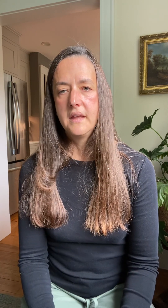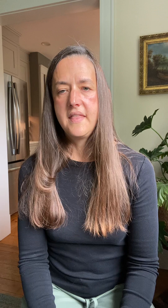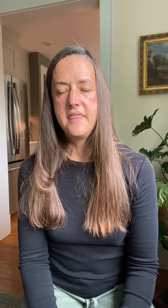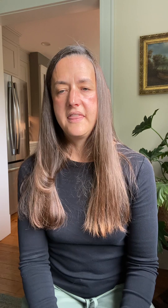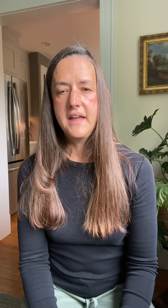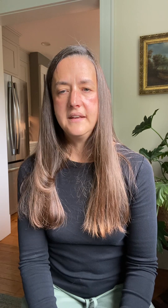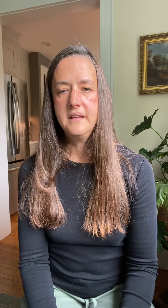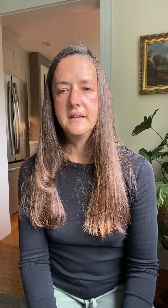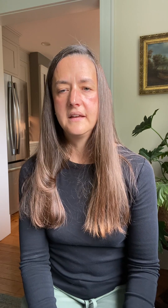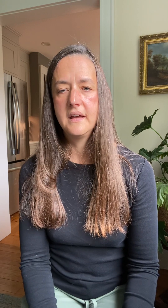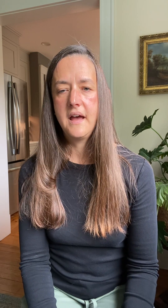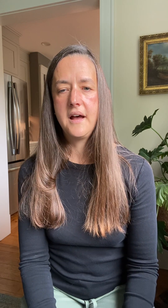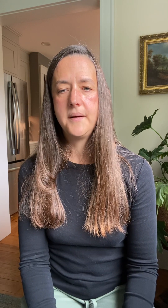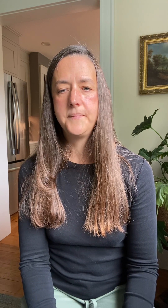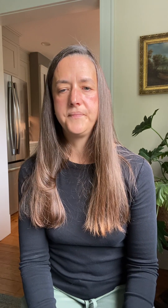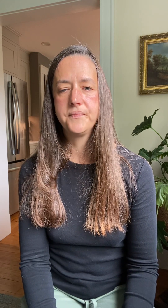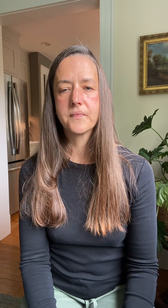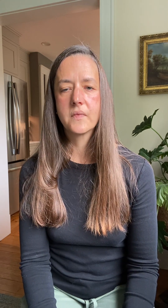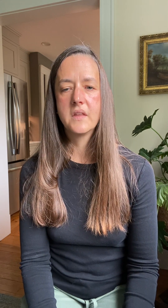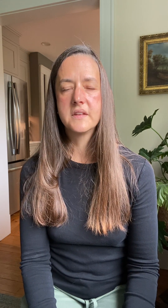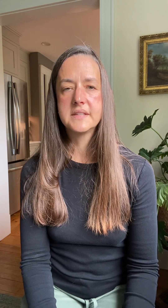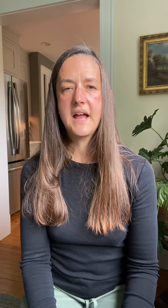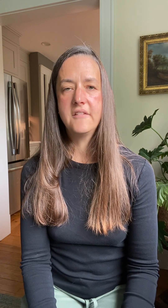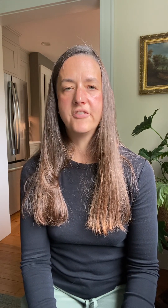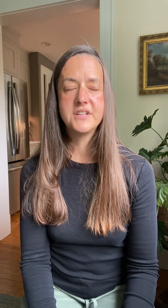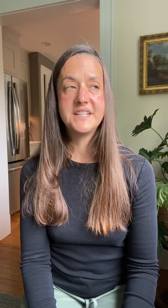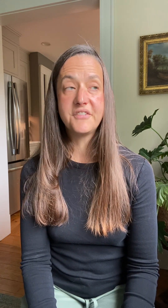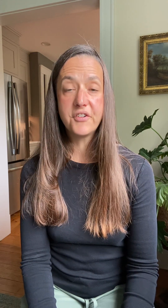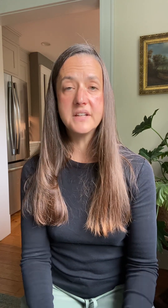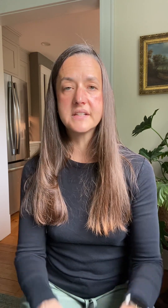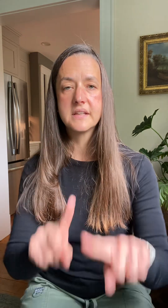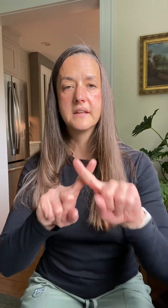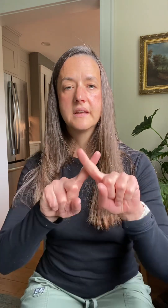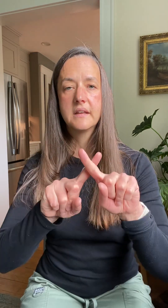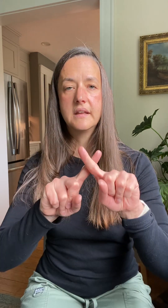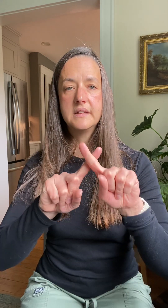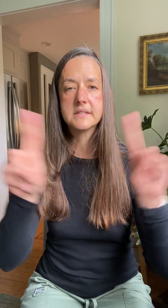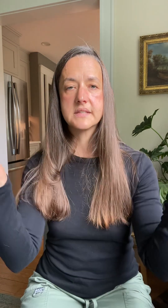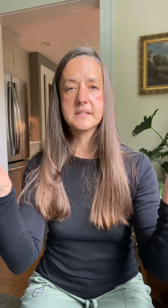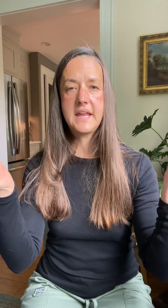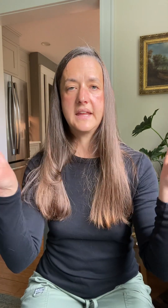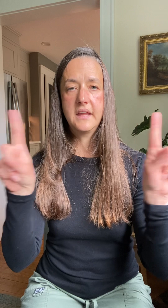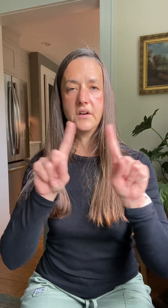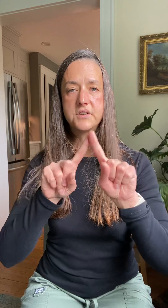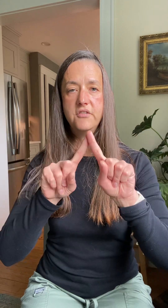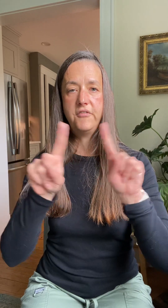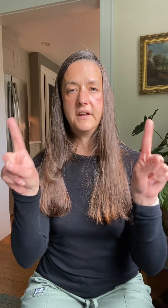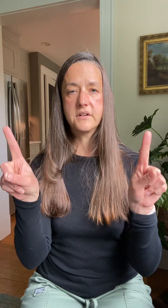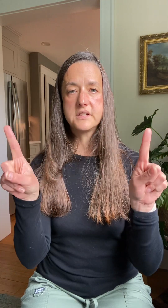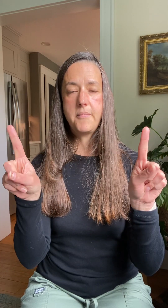And then the sign for different is taking your 2 fingers